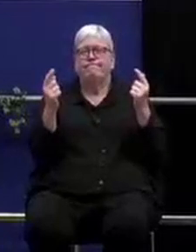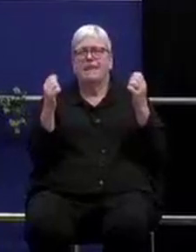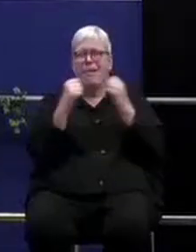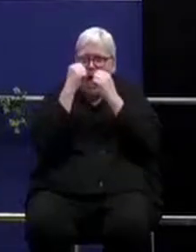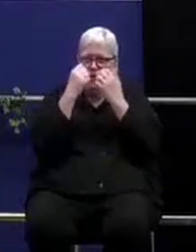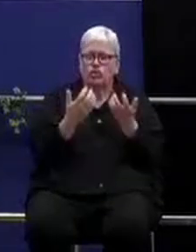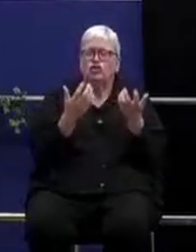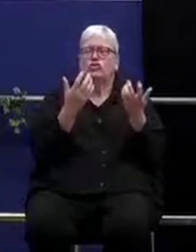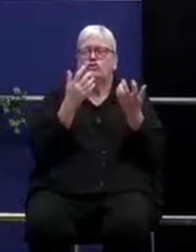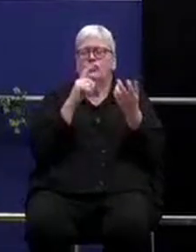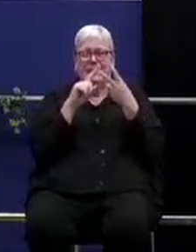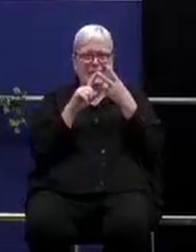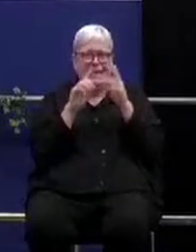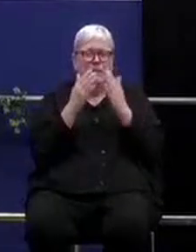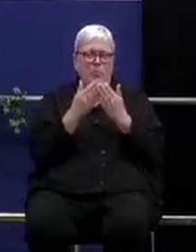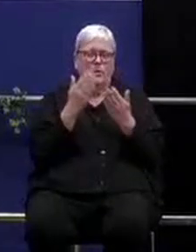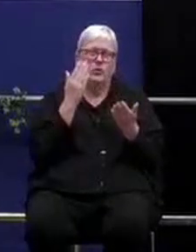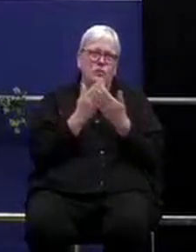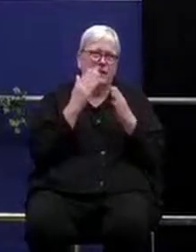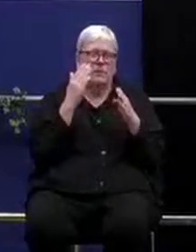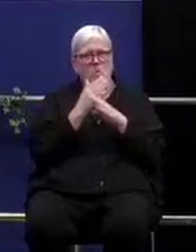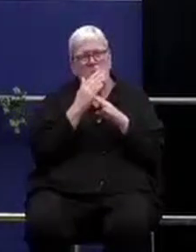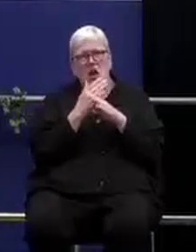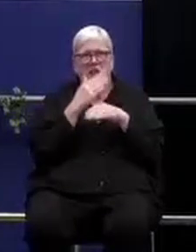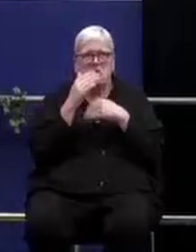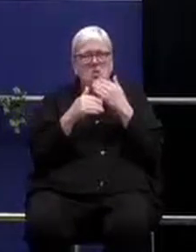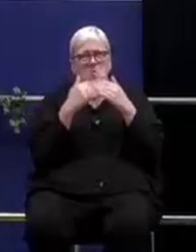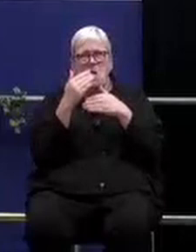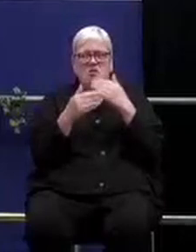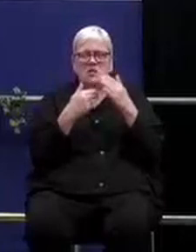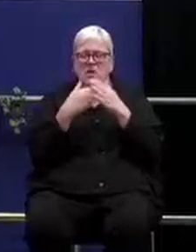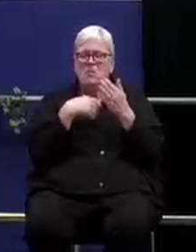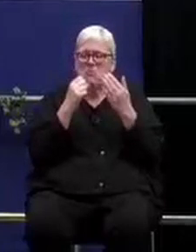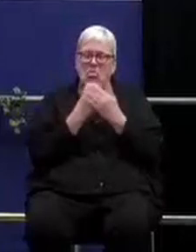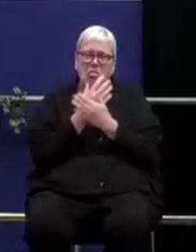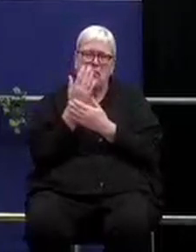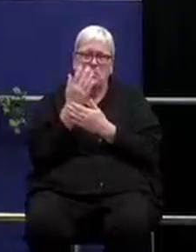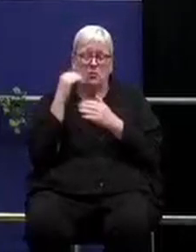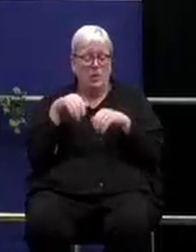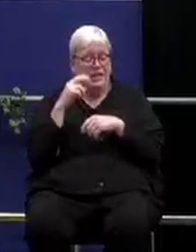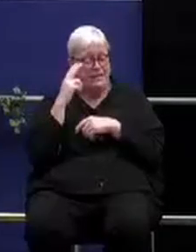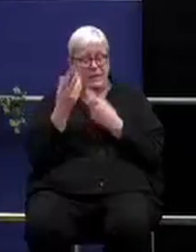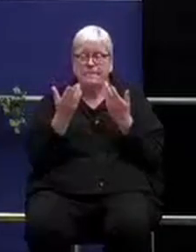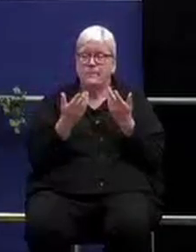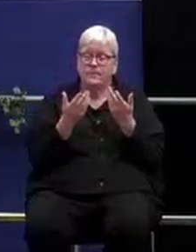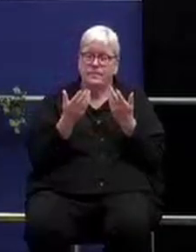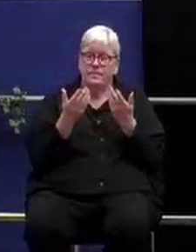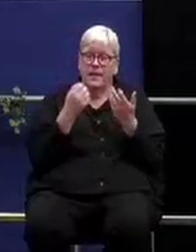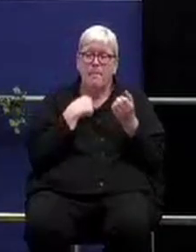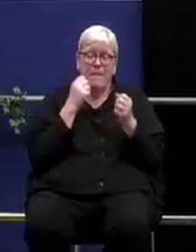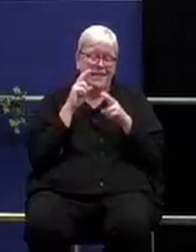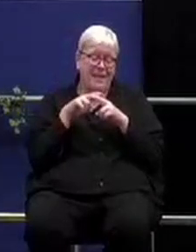novel. Maybe I'm working my way towards something fully set in Egypt. I don't know. Yeah, we'll see. It's my